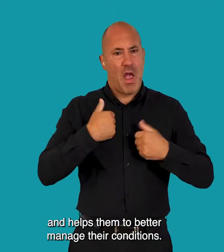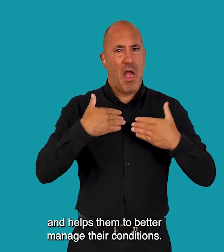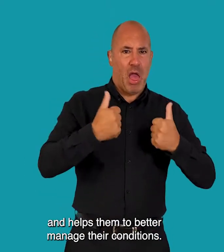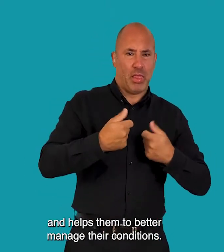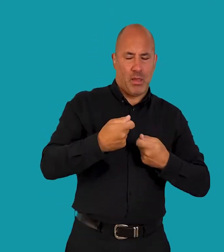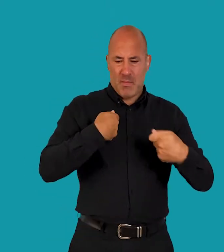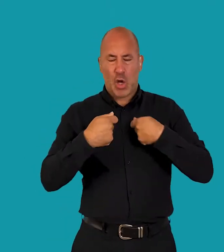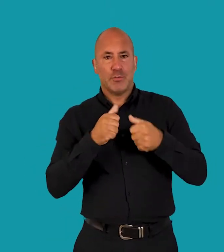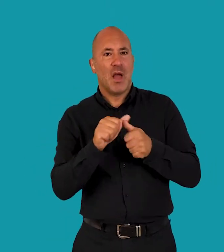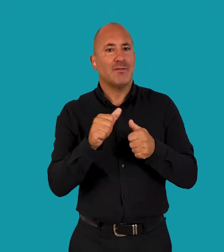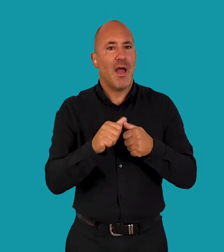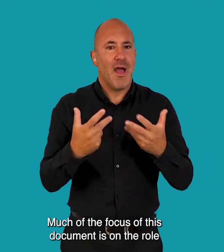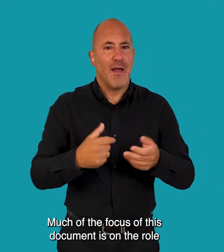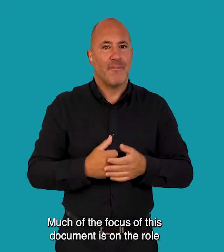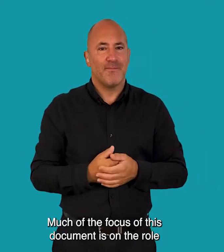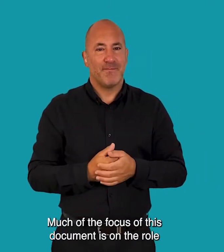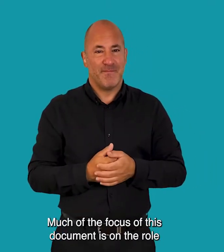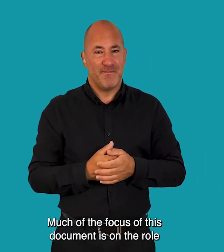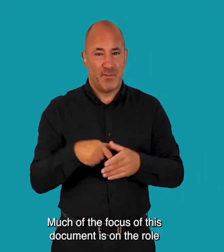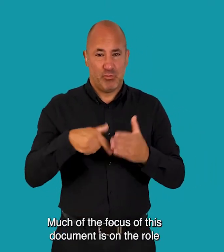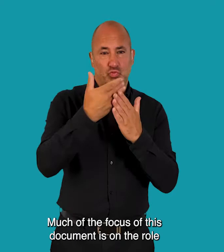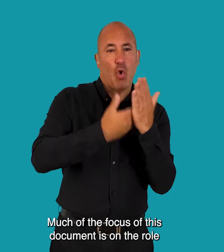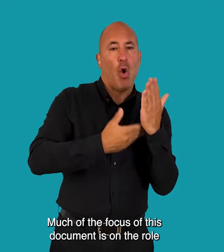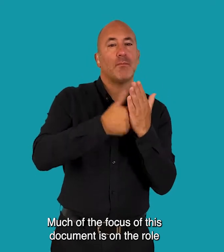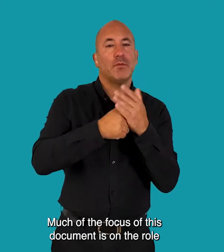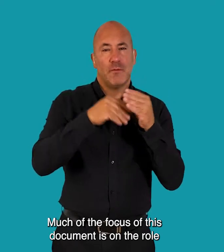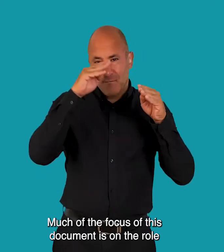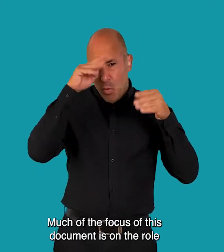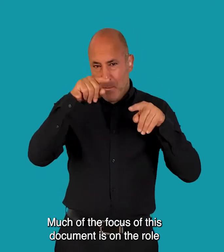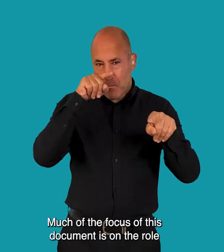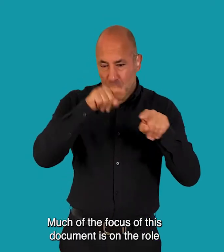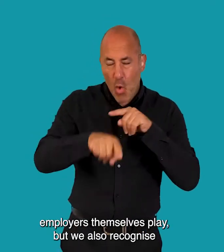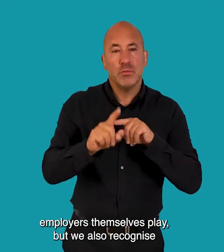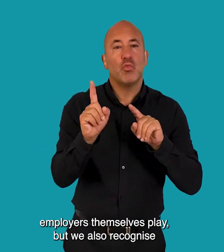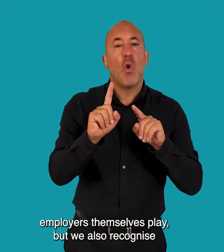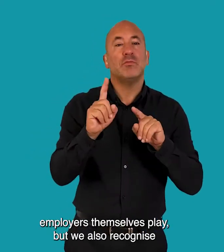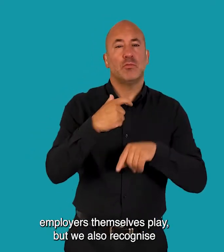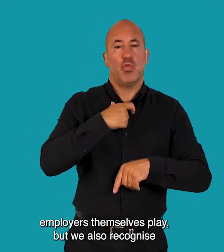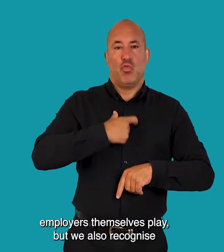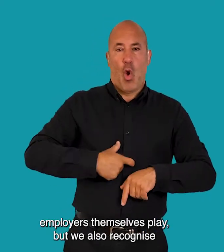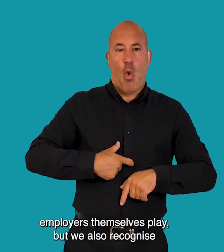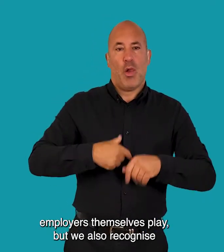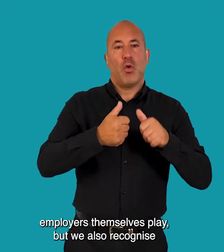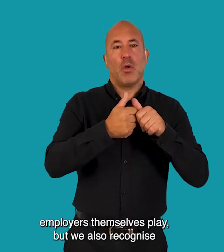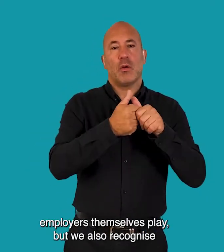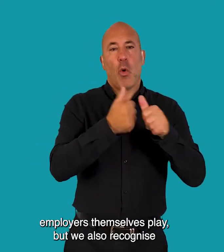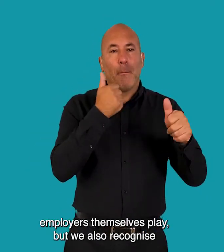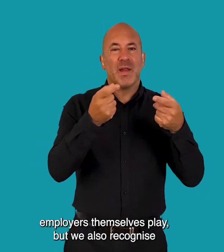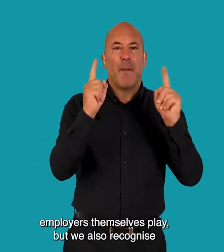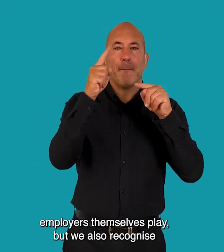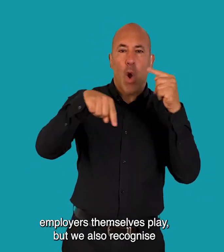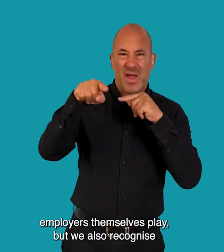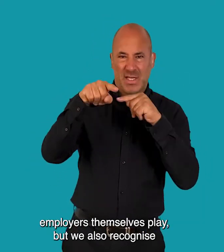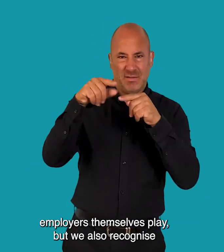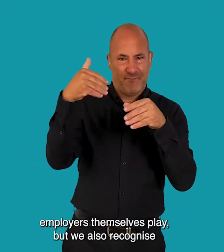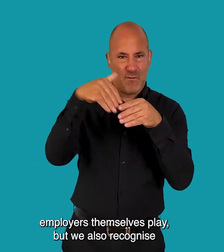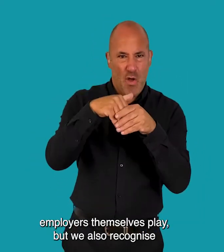conditions. Much of the focus of this document is on the role employers themselves play, but we also recognise that